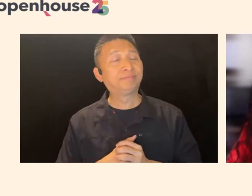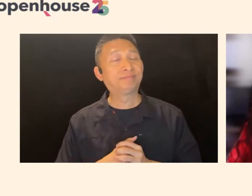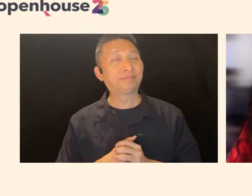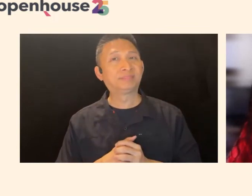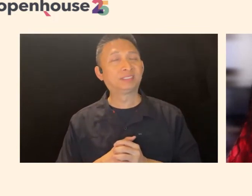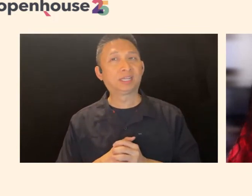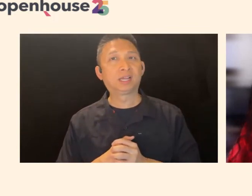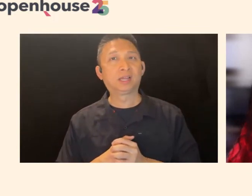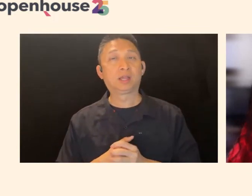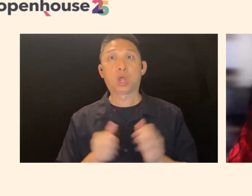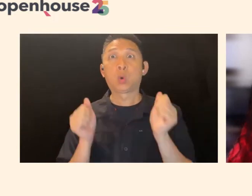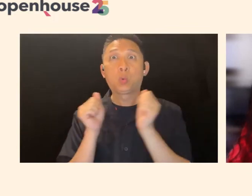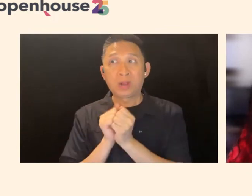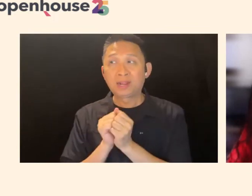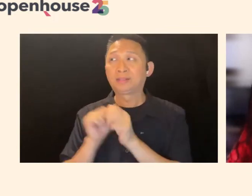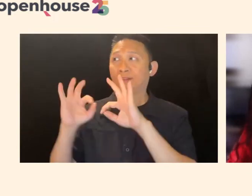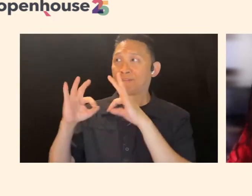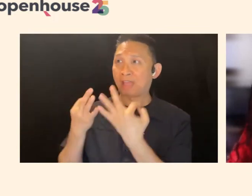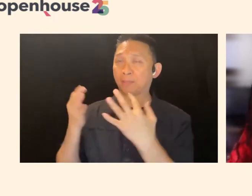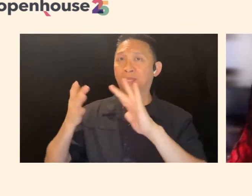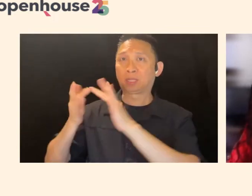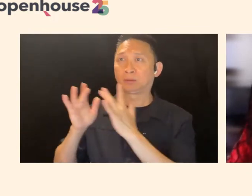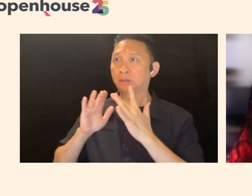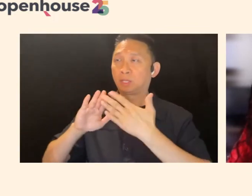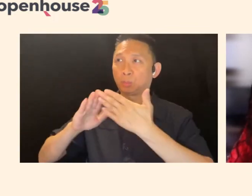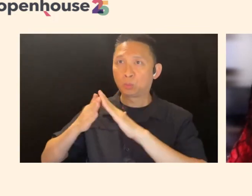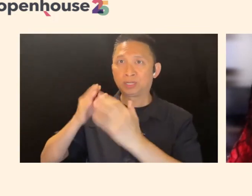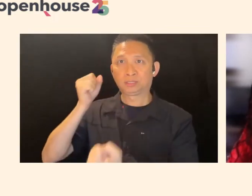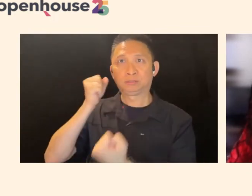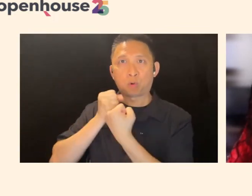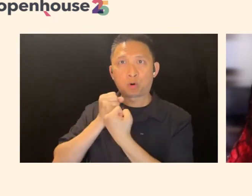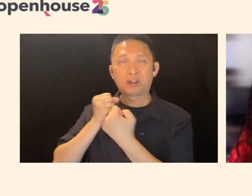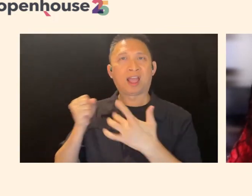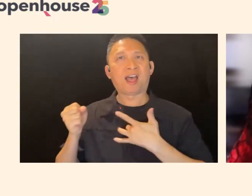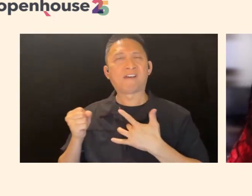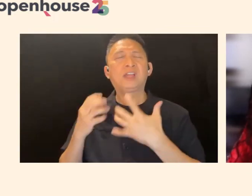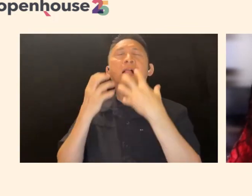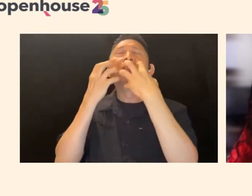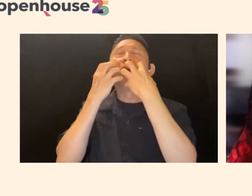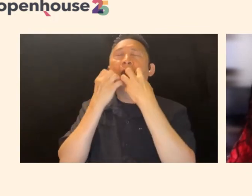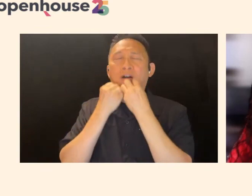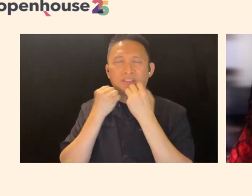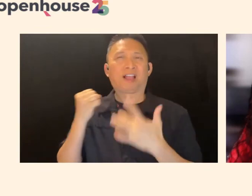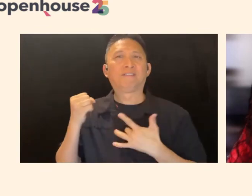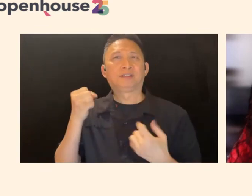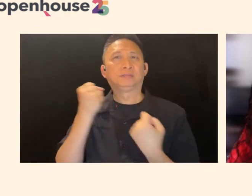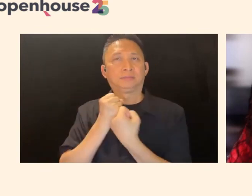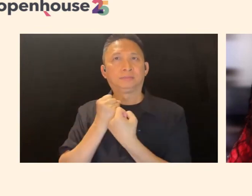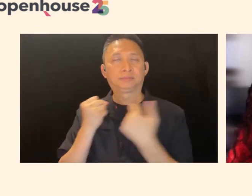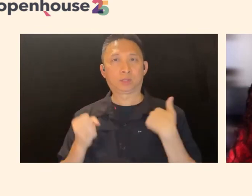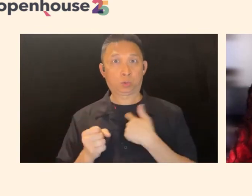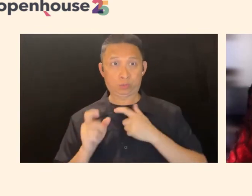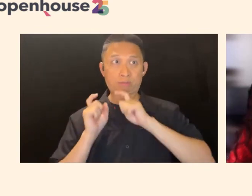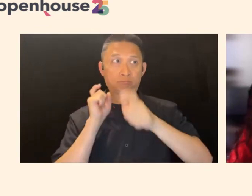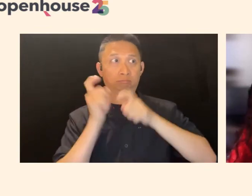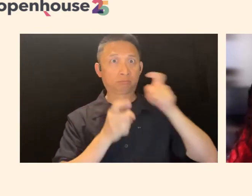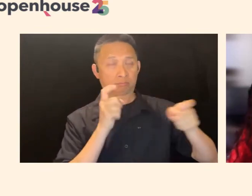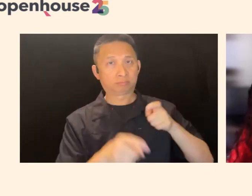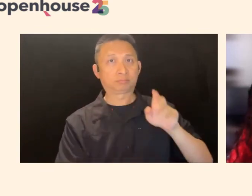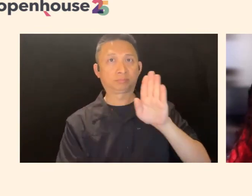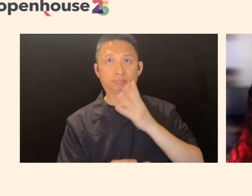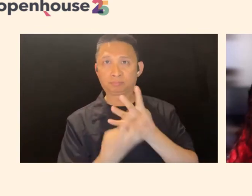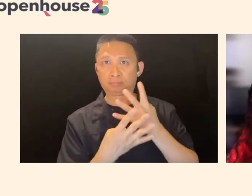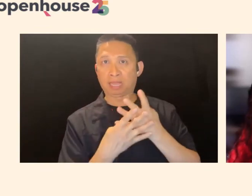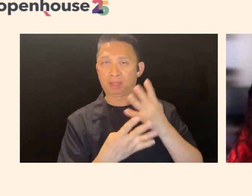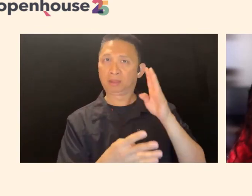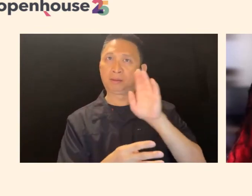seen. It makes you feel as though you are loved. We don't just do bail assistance. For our siblings that are currently